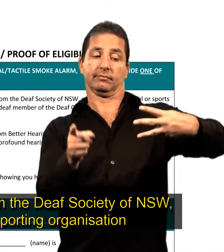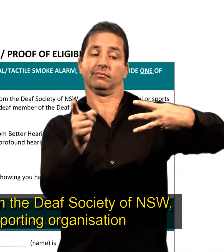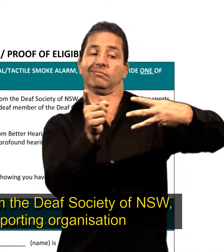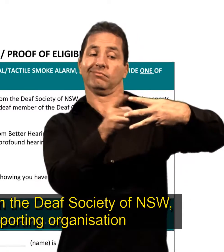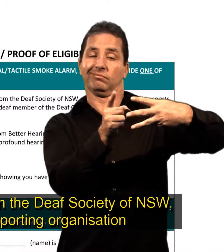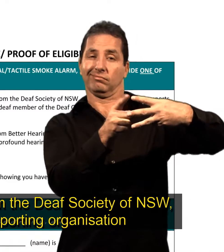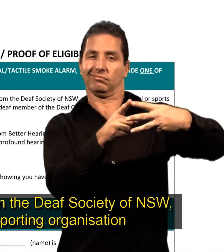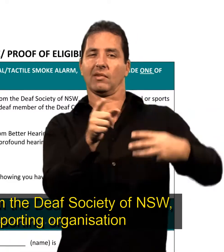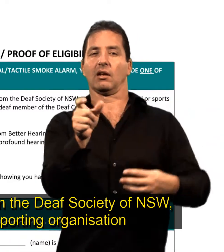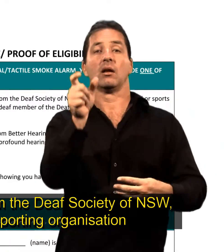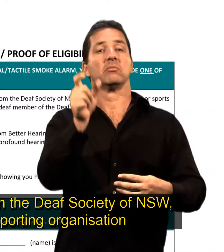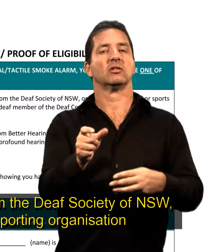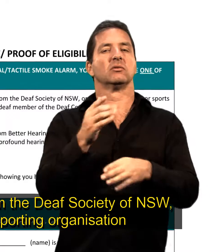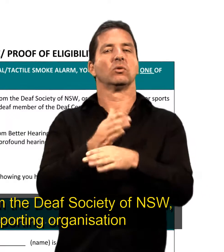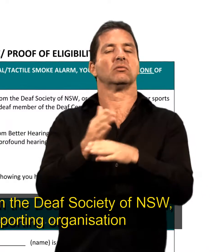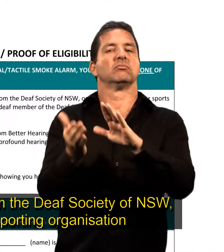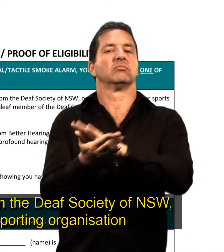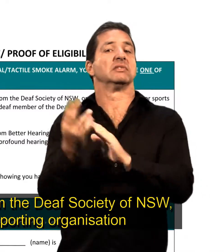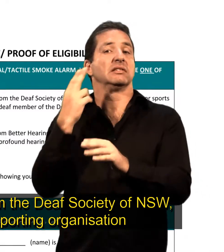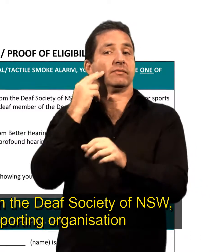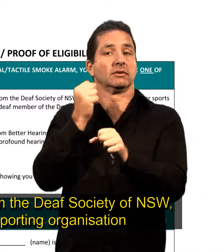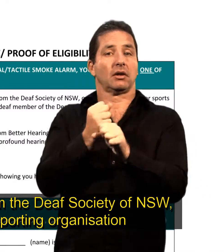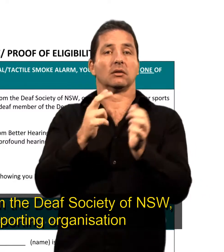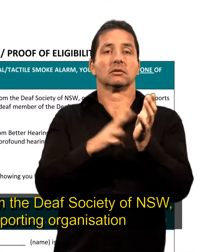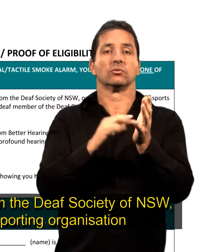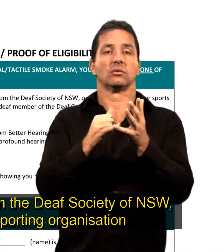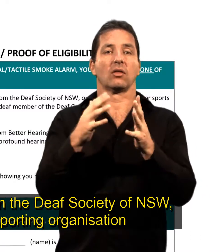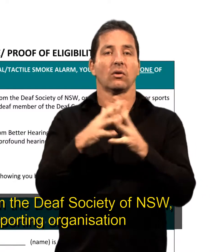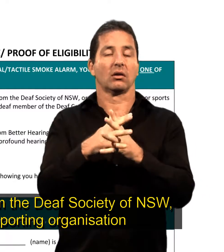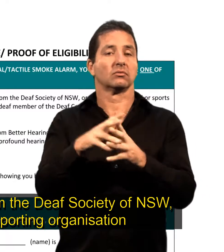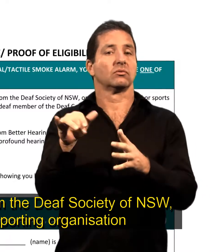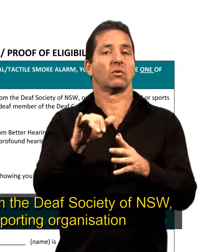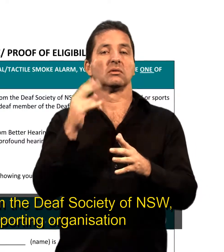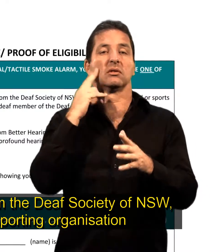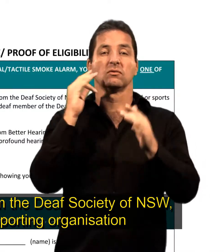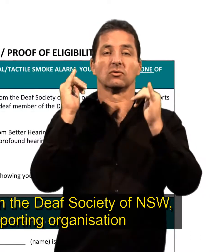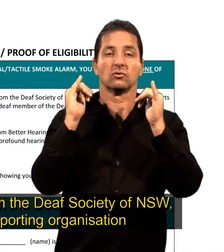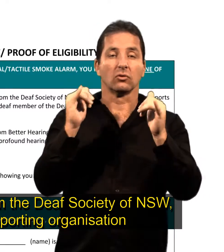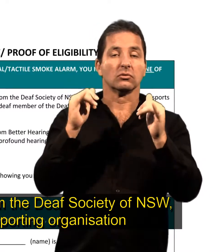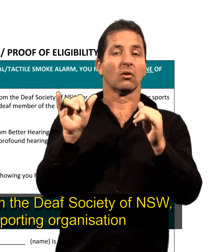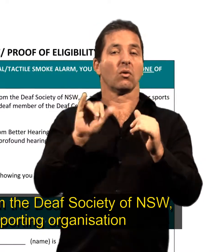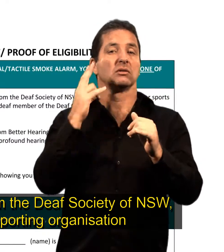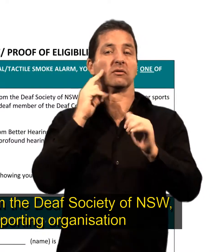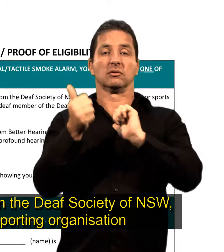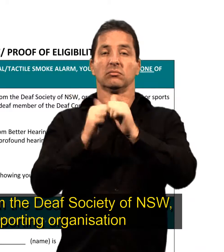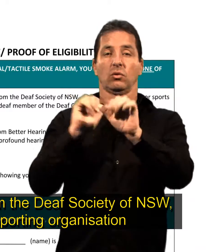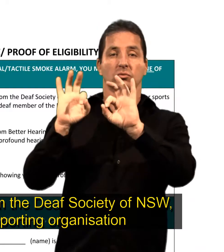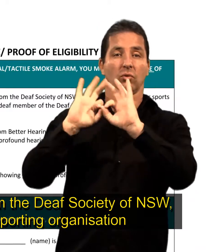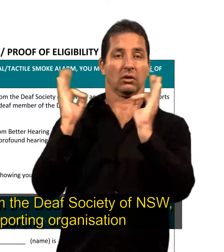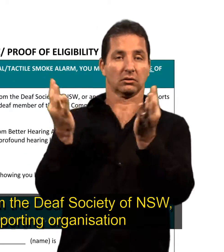Option 1. Someone from the Deaf Society, a deaf social or sporting